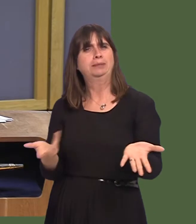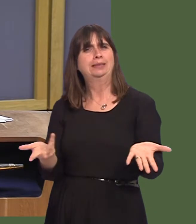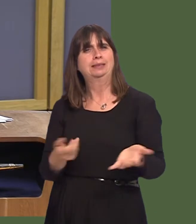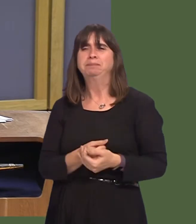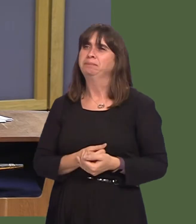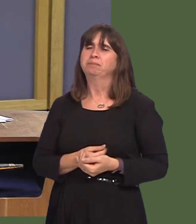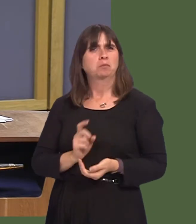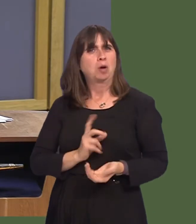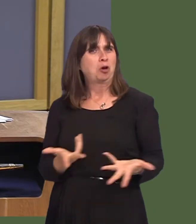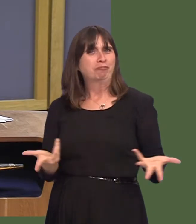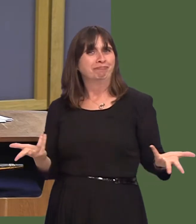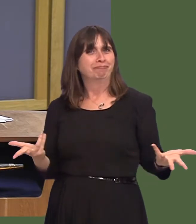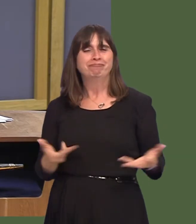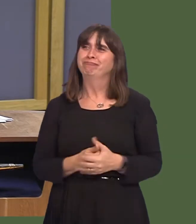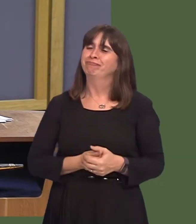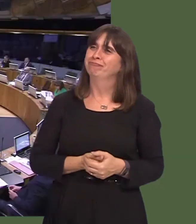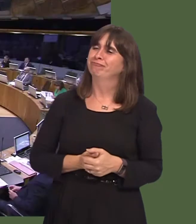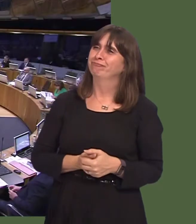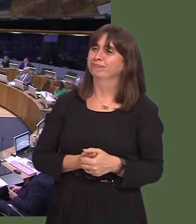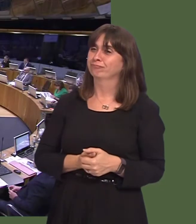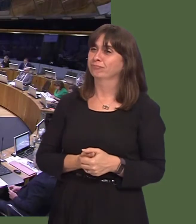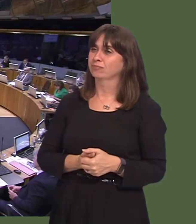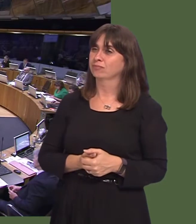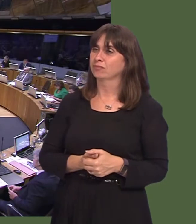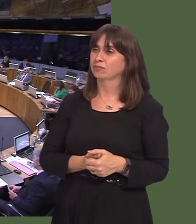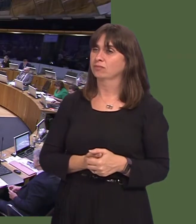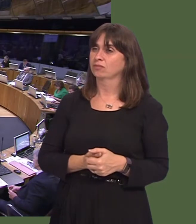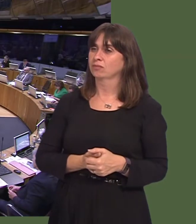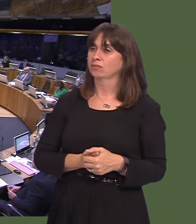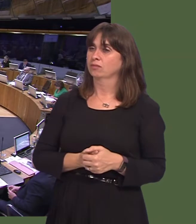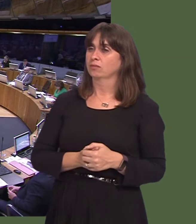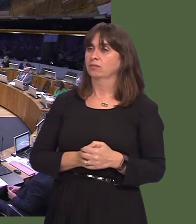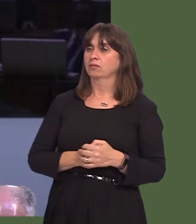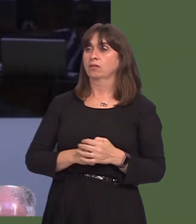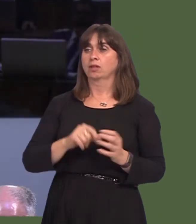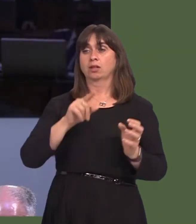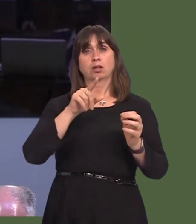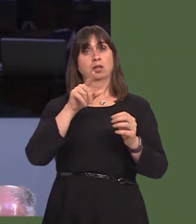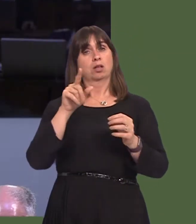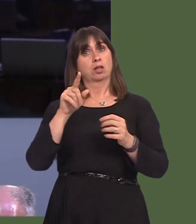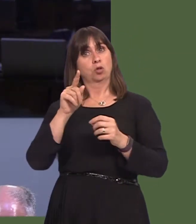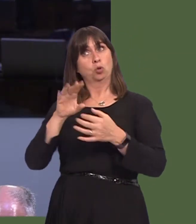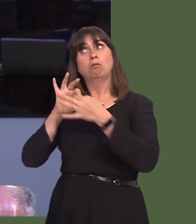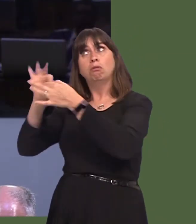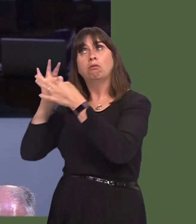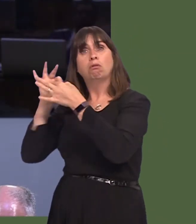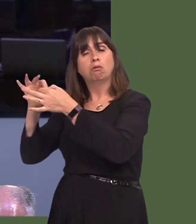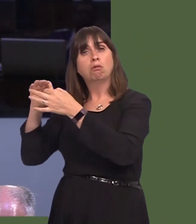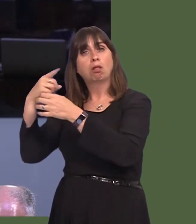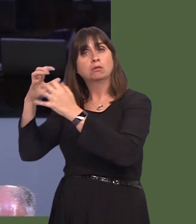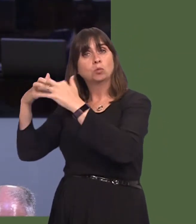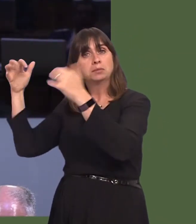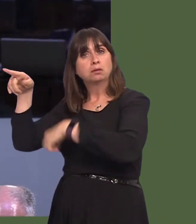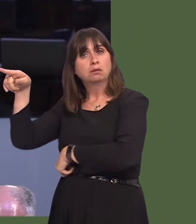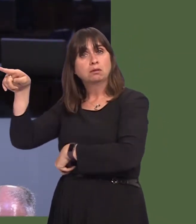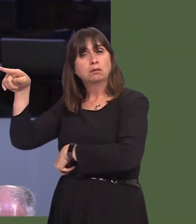George. George Llywydd, can I ask First Minister how you are engaging with the UK government in regards to these